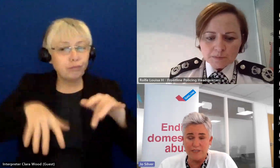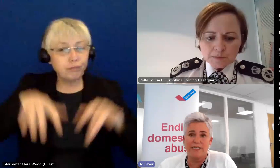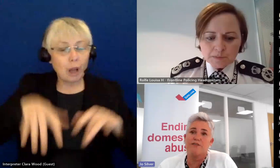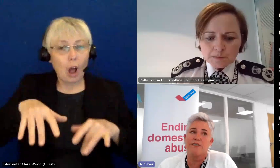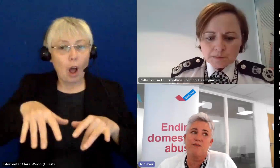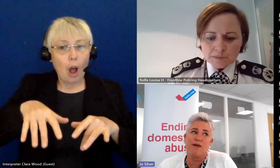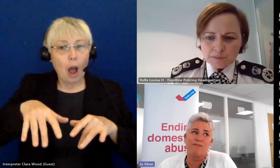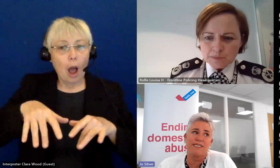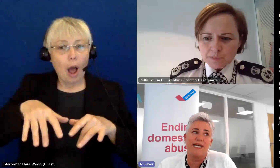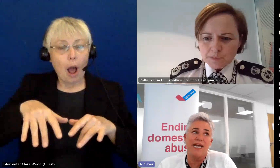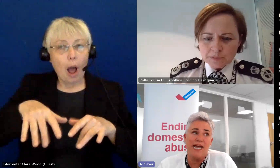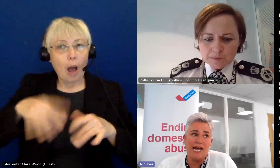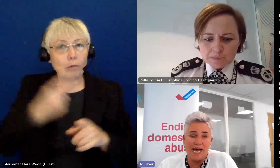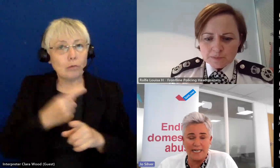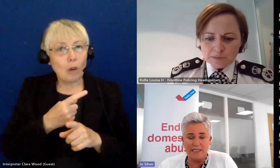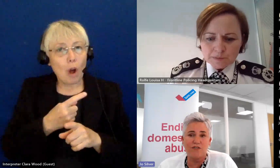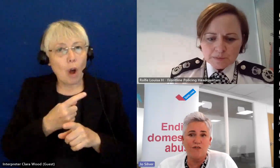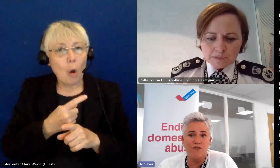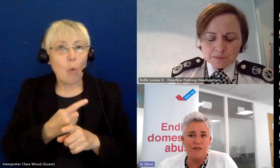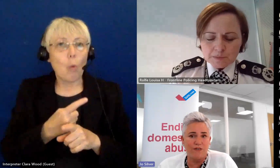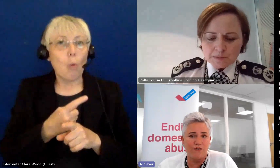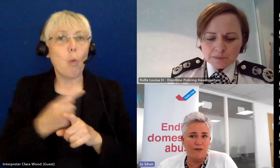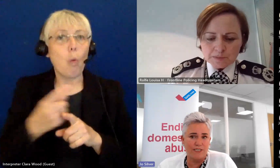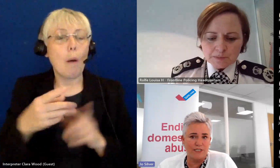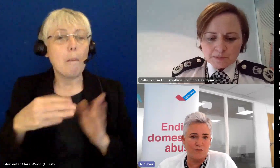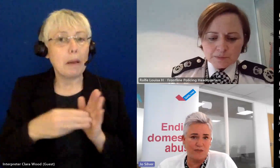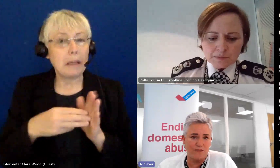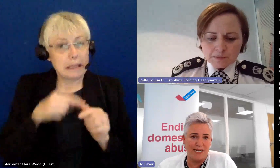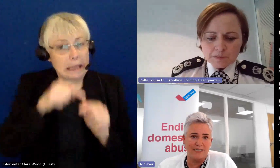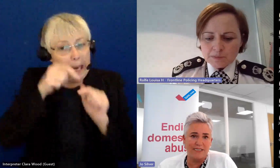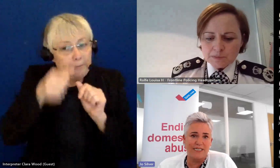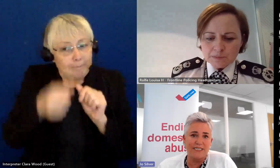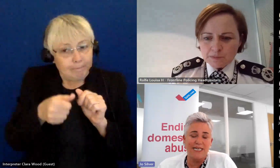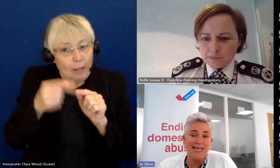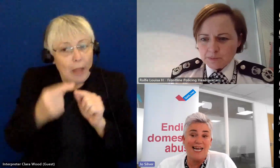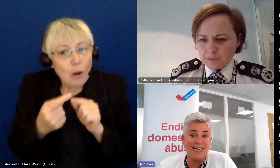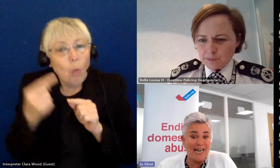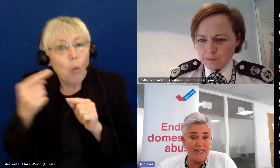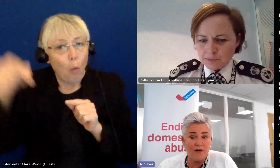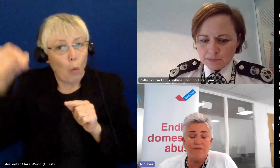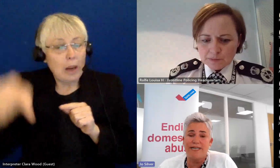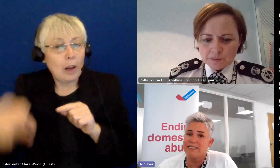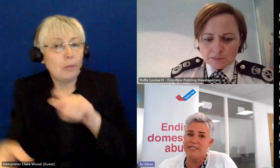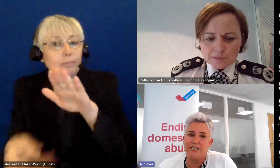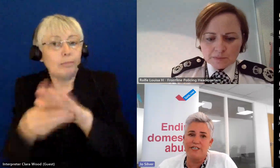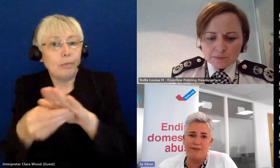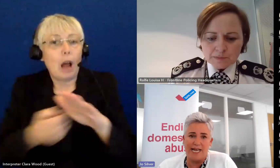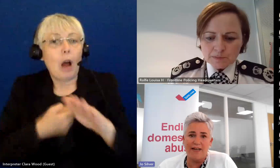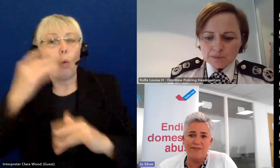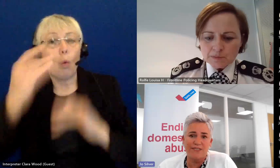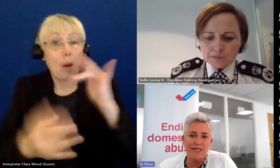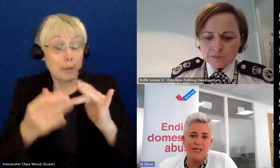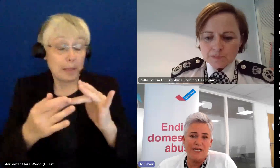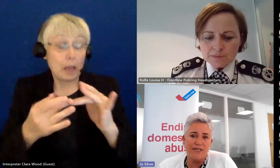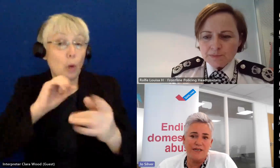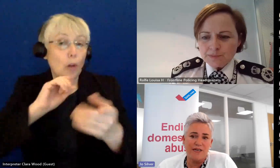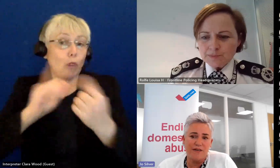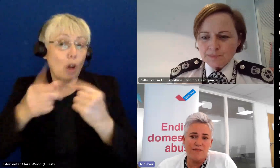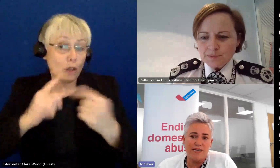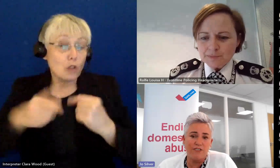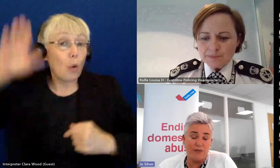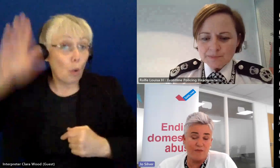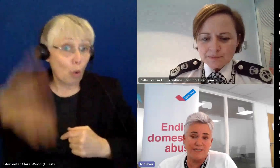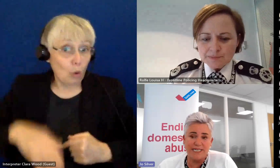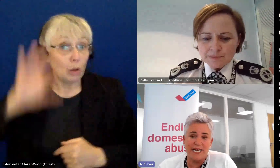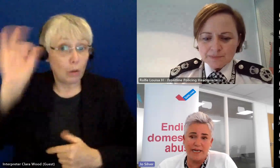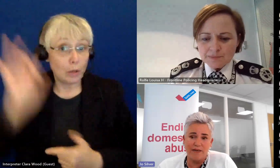the recording on our website and all of your questions will be answered. And any comments that you've left